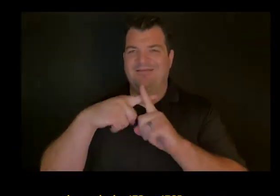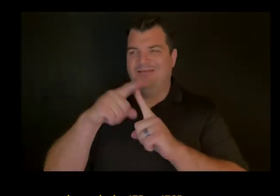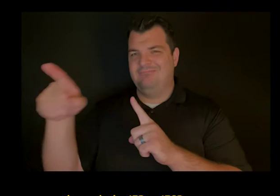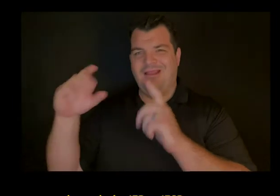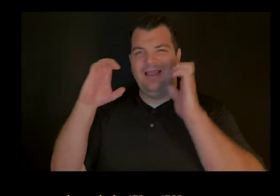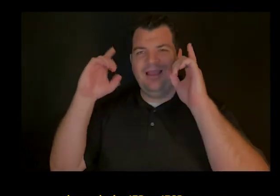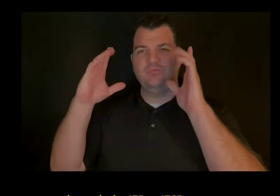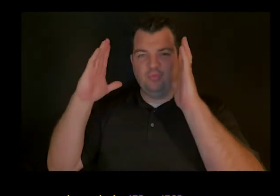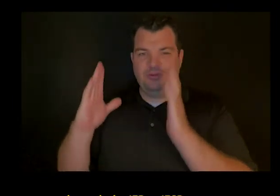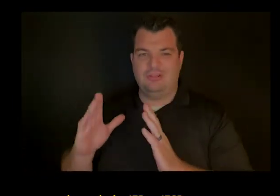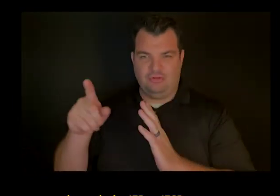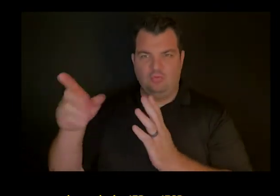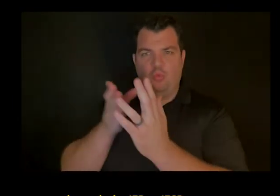IFSP process.